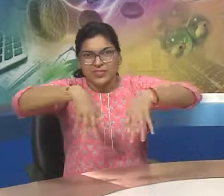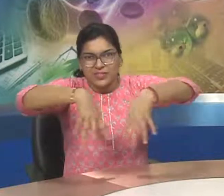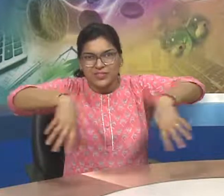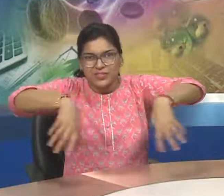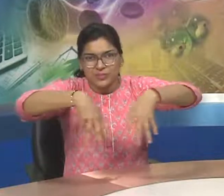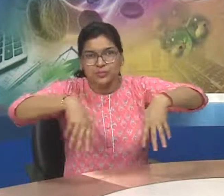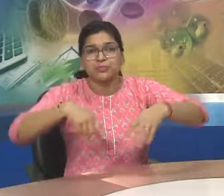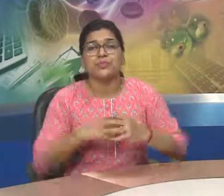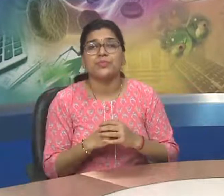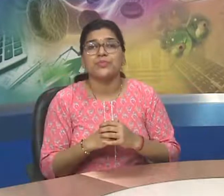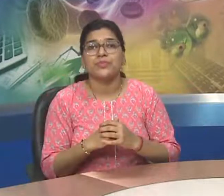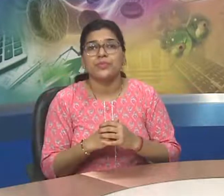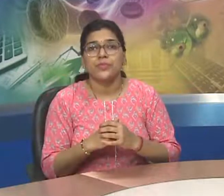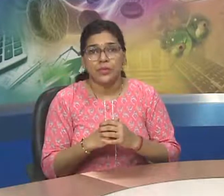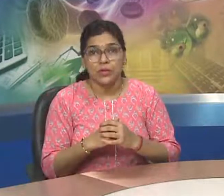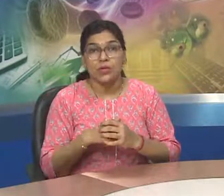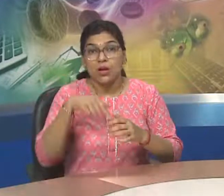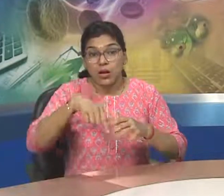pierce through the soil